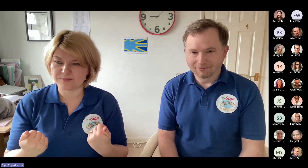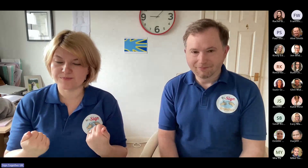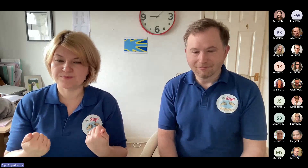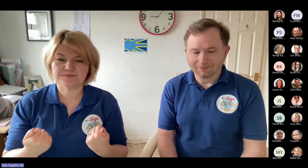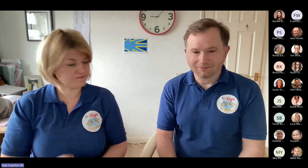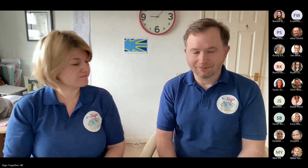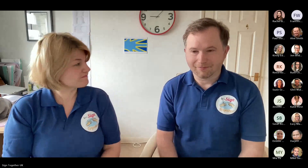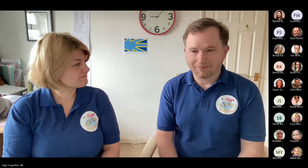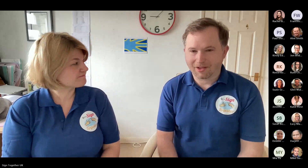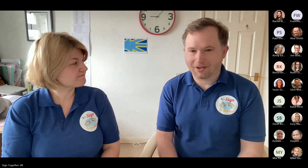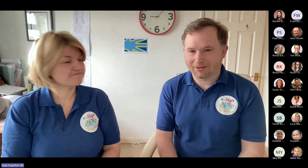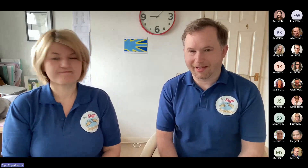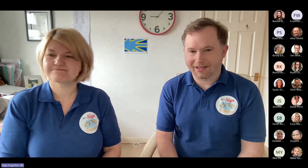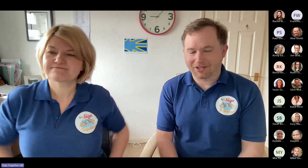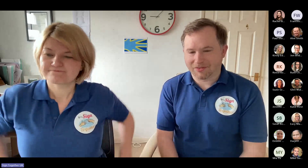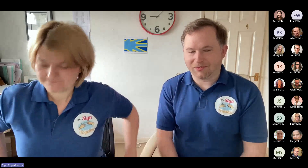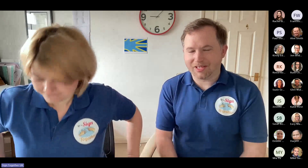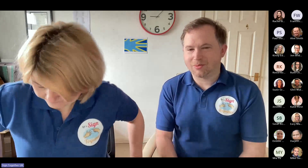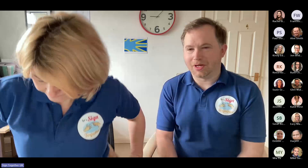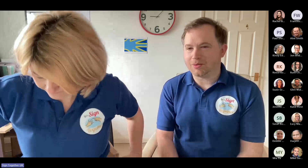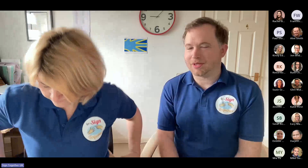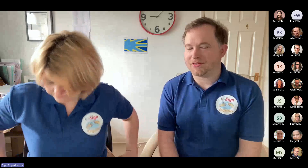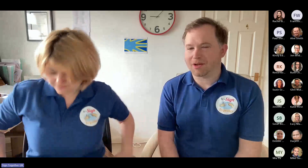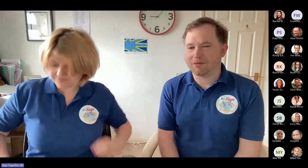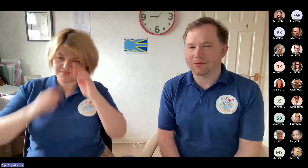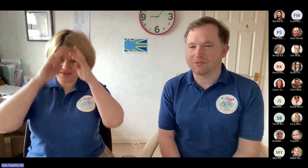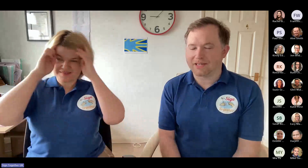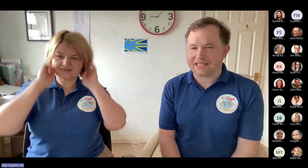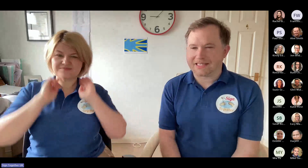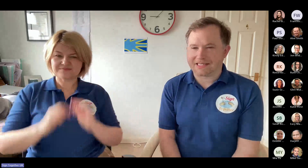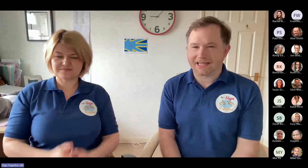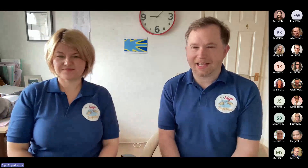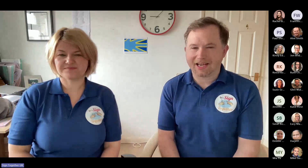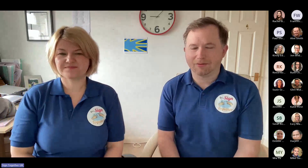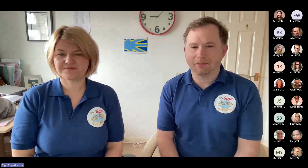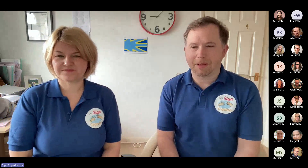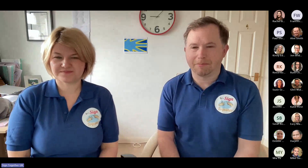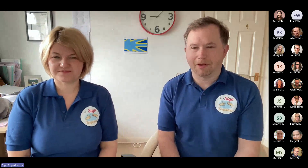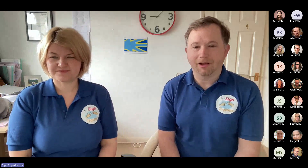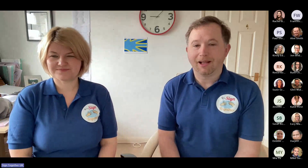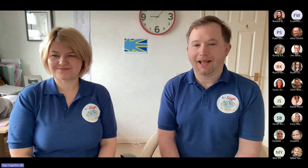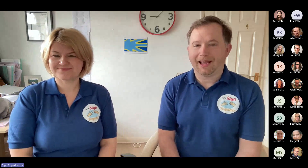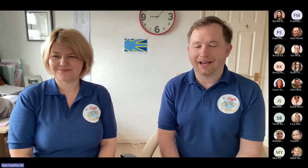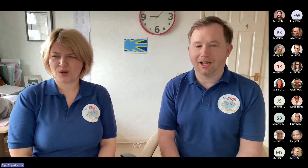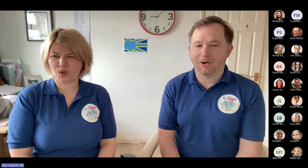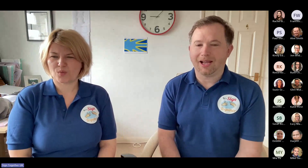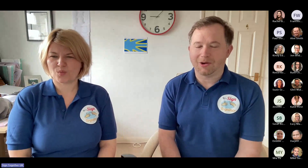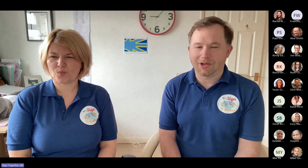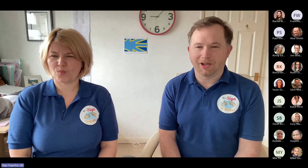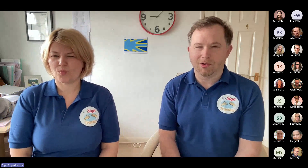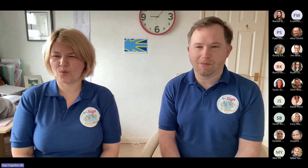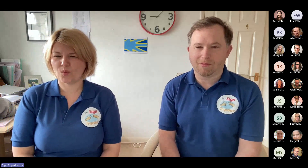welcome. Okay, so the first one we've shown you already today. Can anyone remember, hello, how are you?